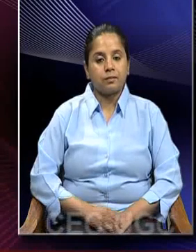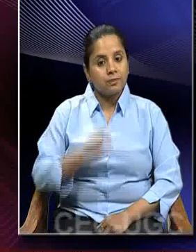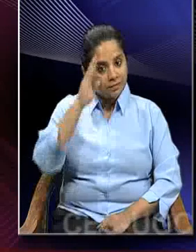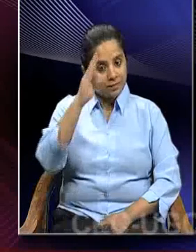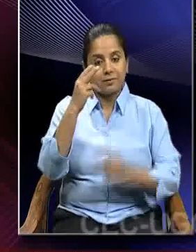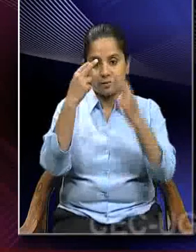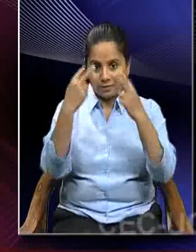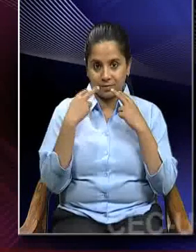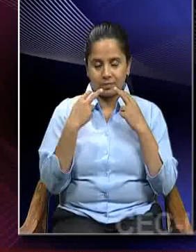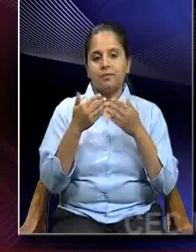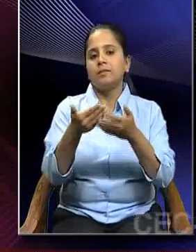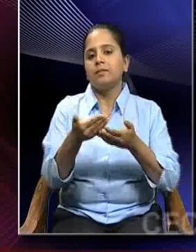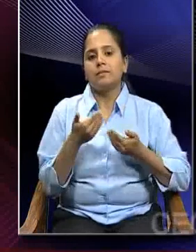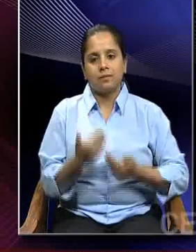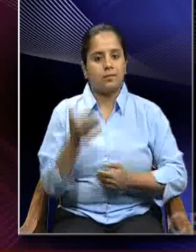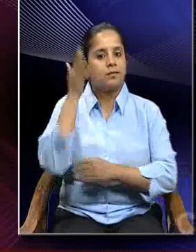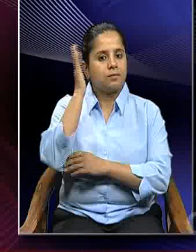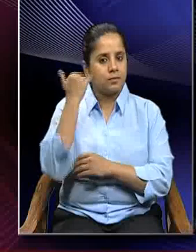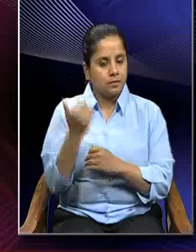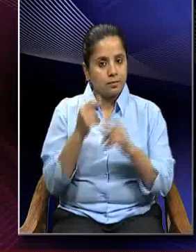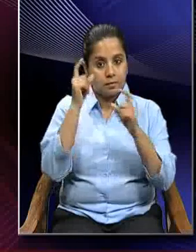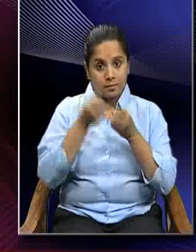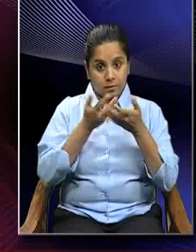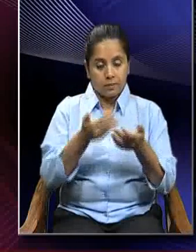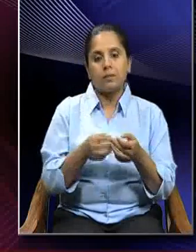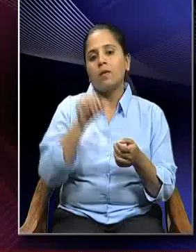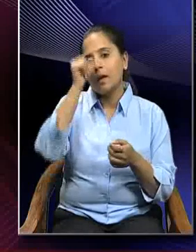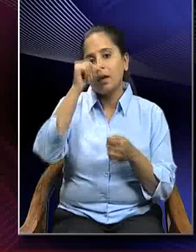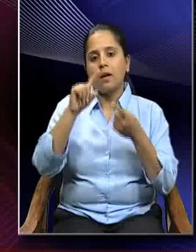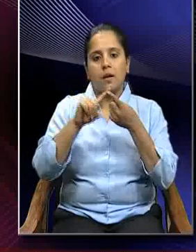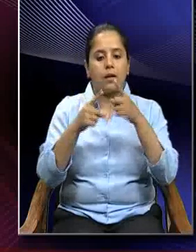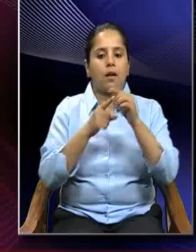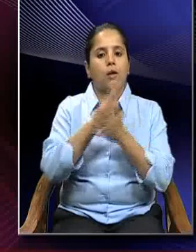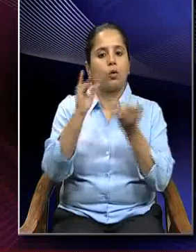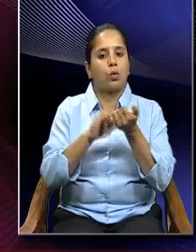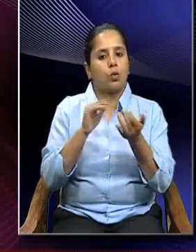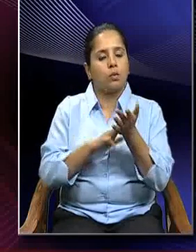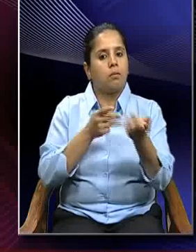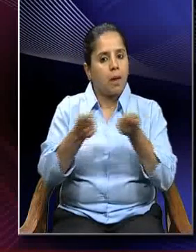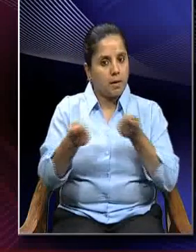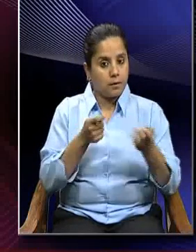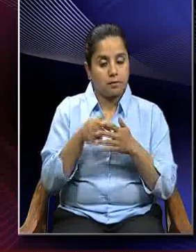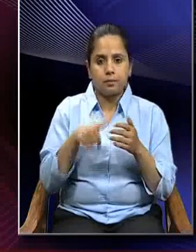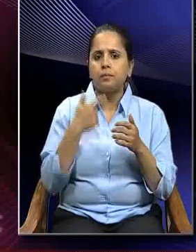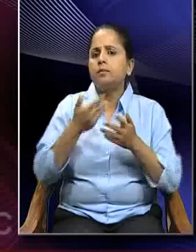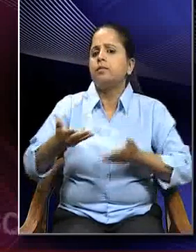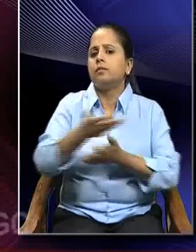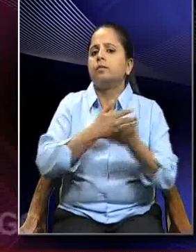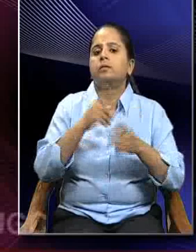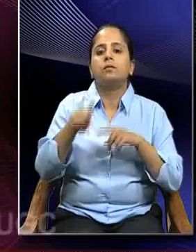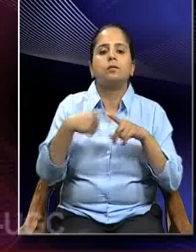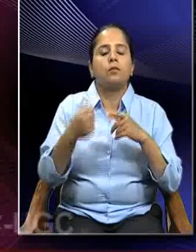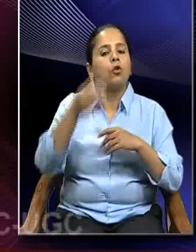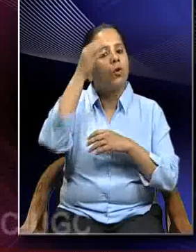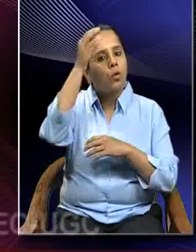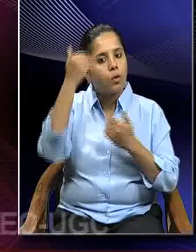Hello viewers, welcome to our lecture series on Indian ethos in management. Today we are going to discuss about the